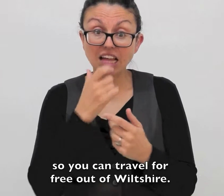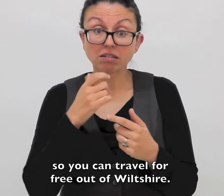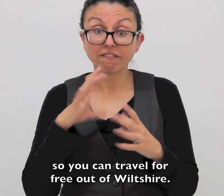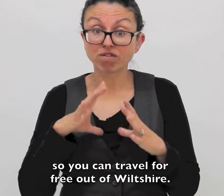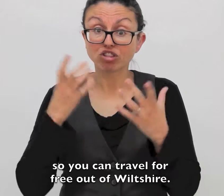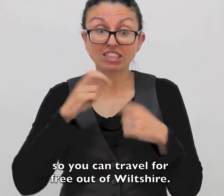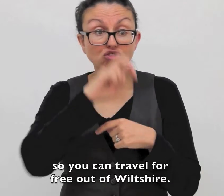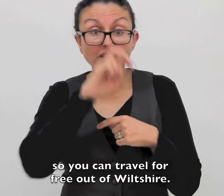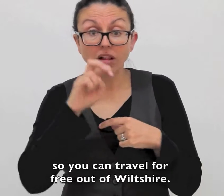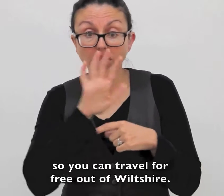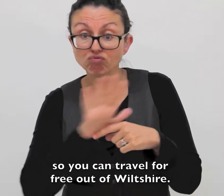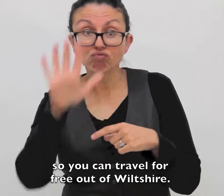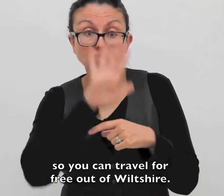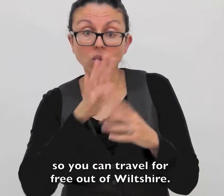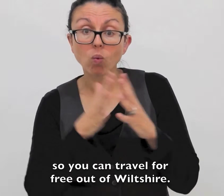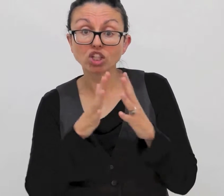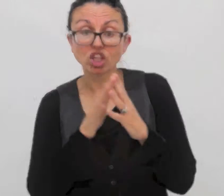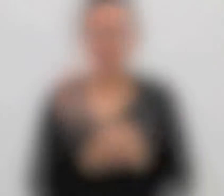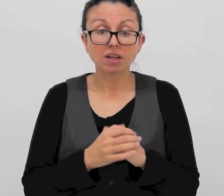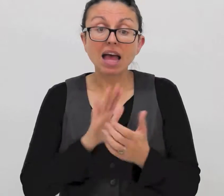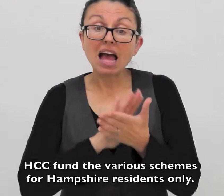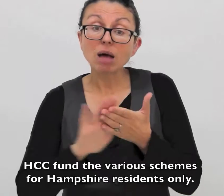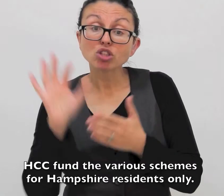So you can travel for free out of Wiltshire.